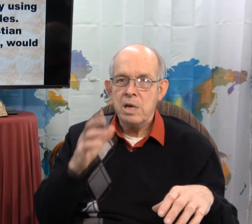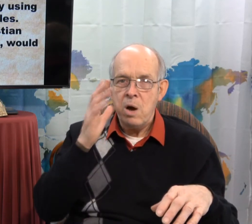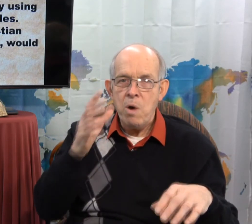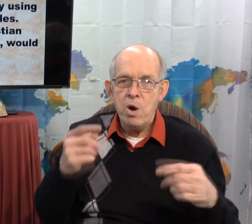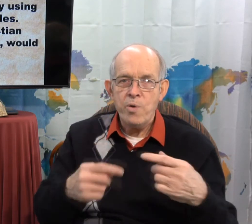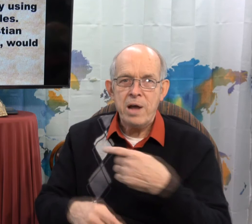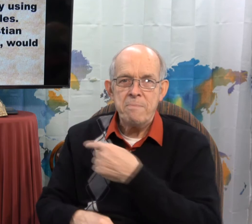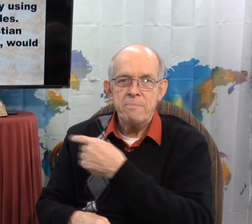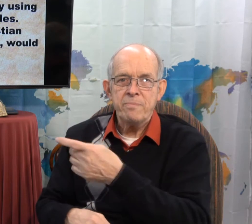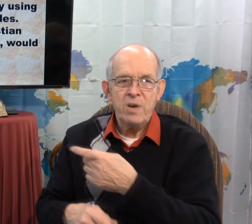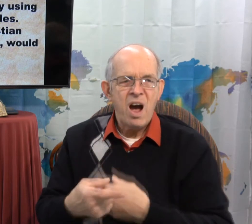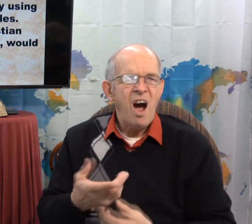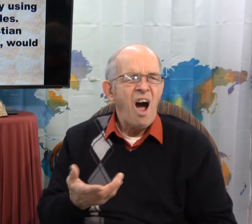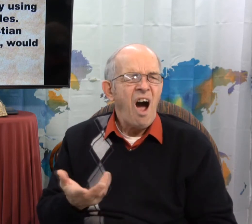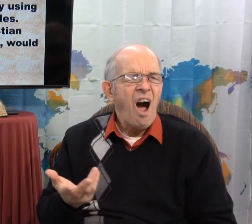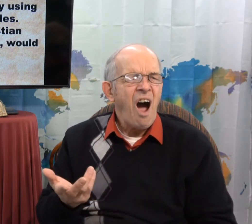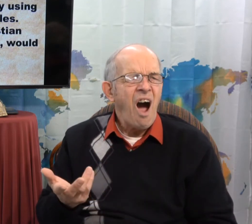Sure. Do I hurt them?